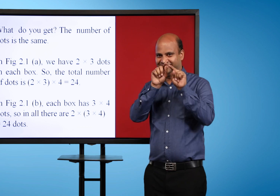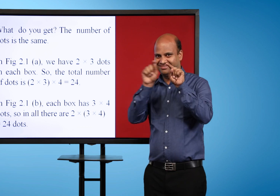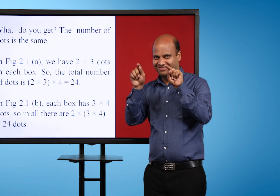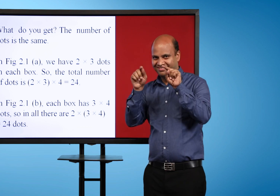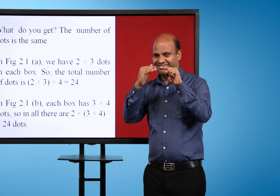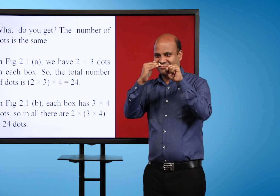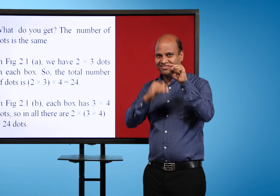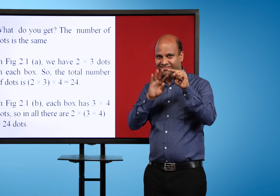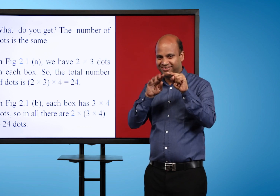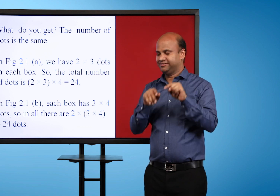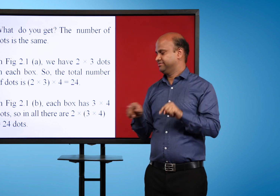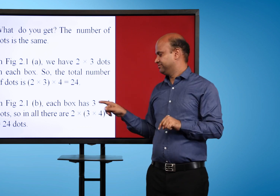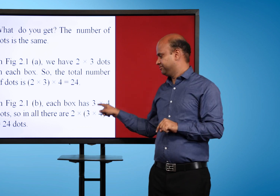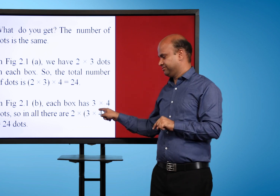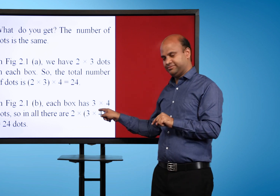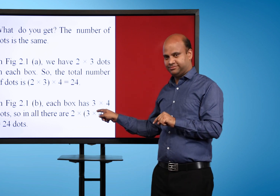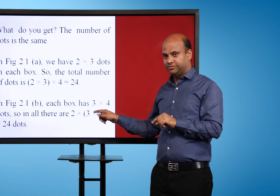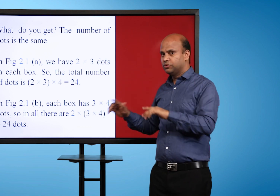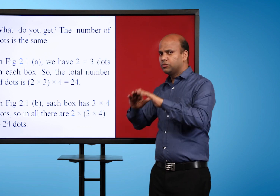3 multiplied by 4, which is equal to